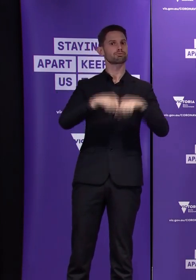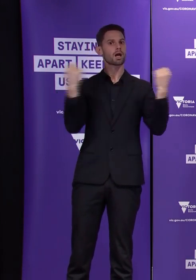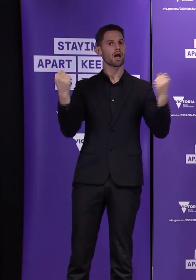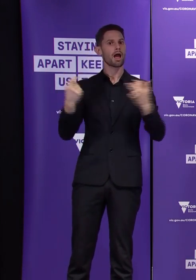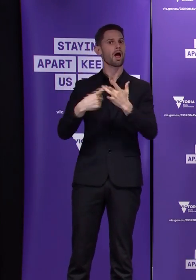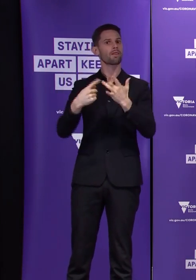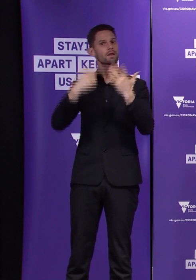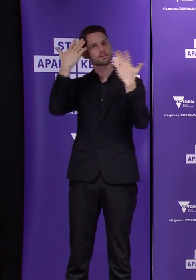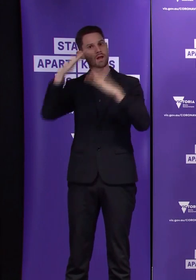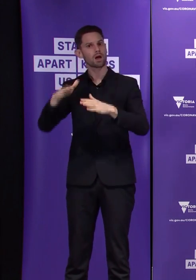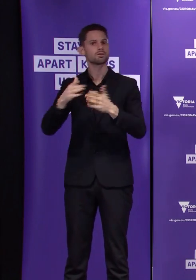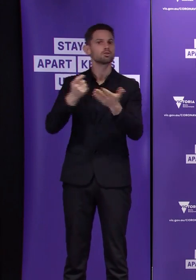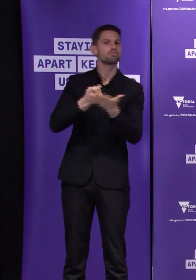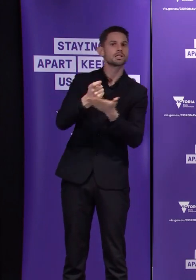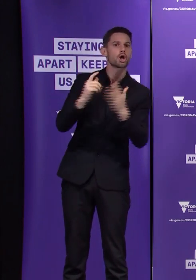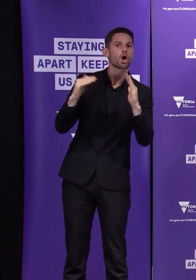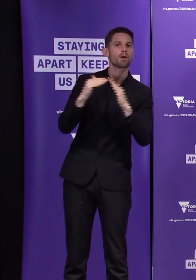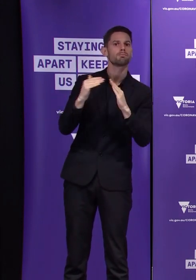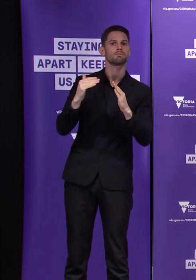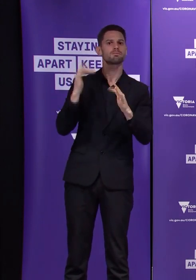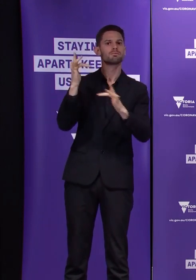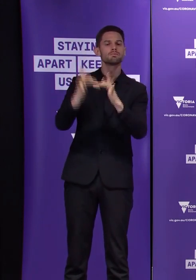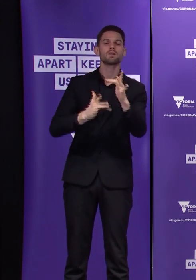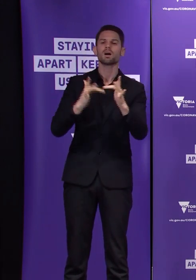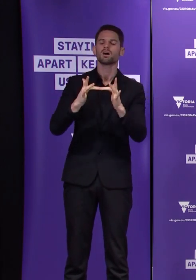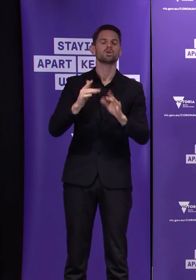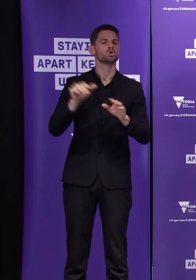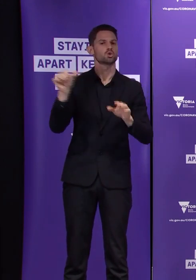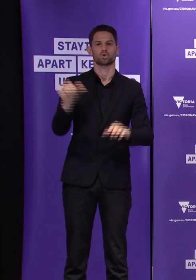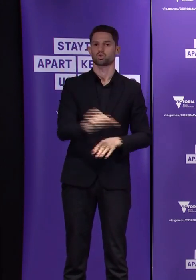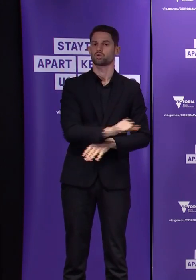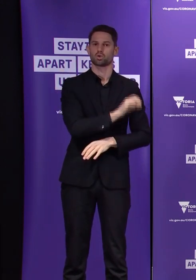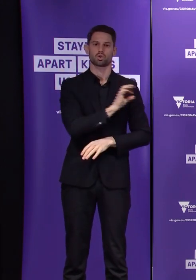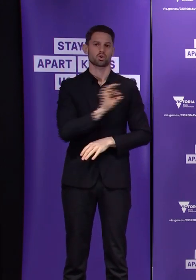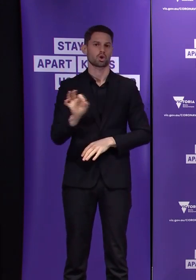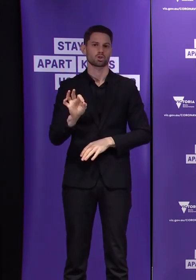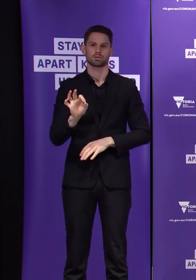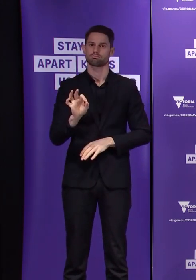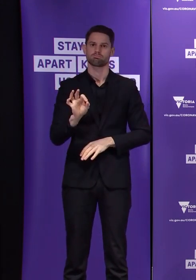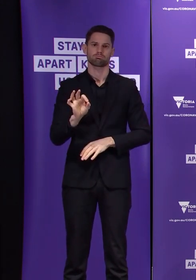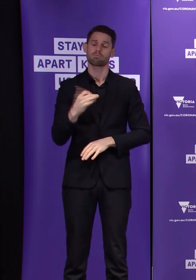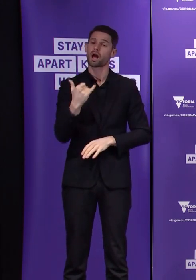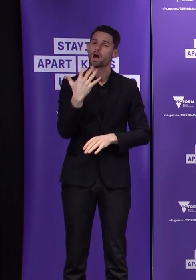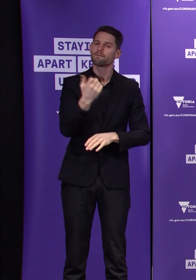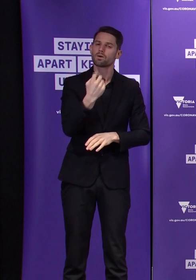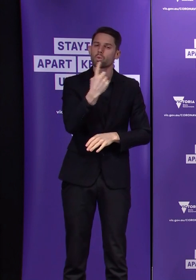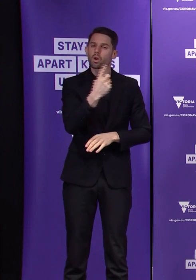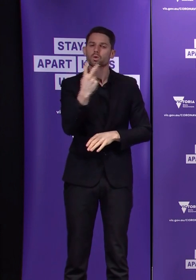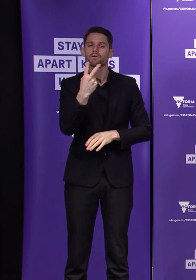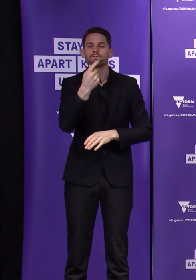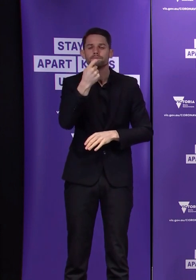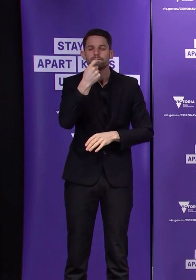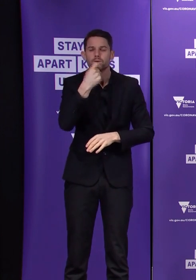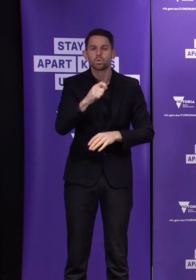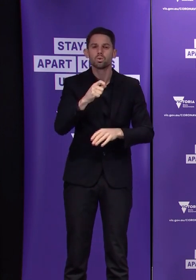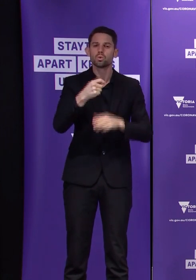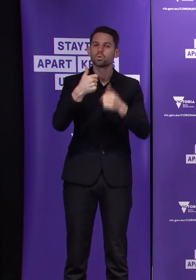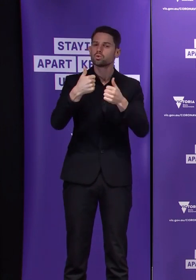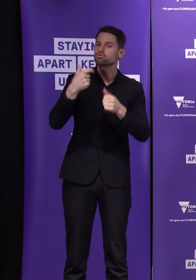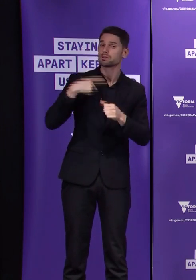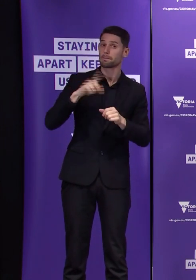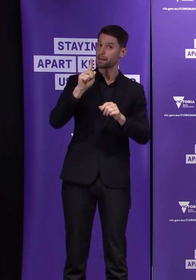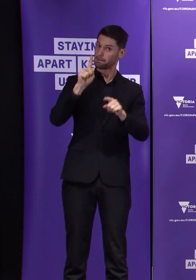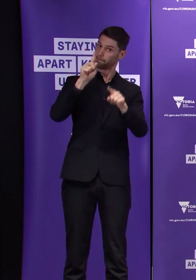be some very, very narrow reasons, very narrow, but I think that's something that Consumer Affairs Victoria are looking